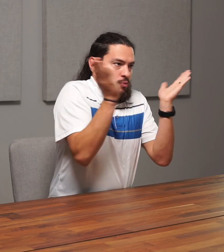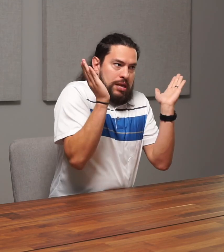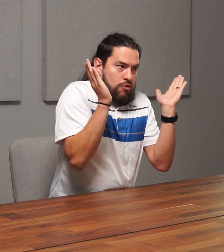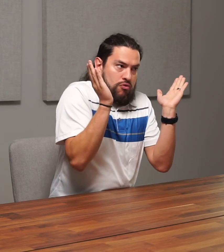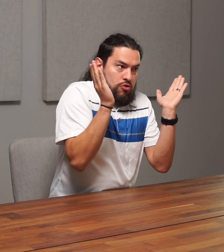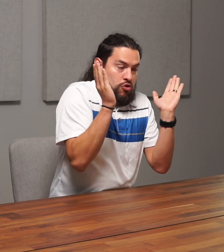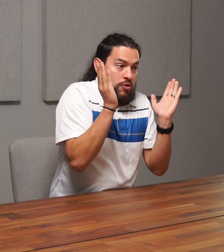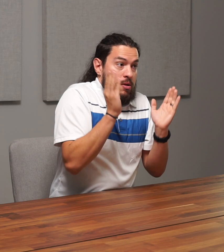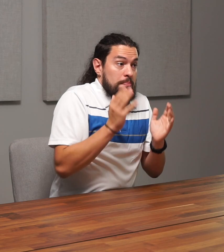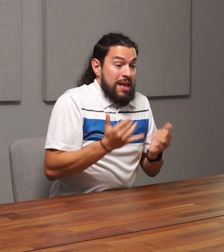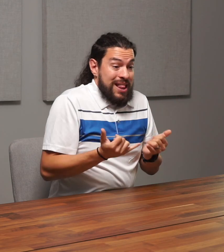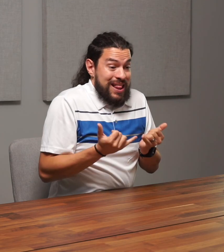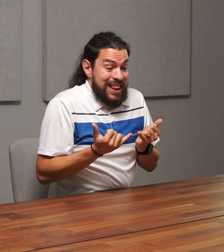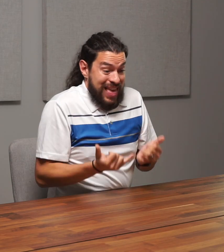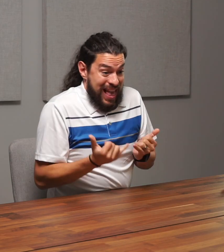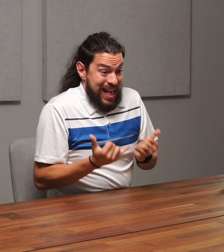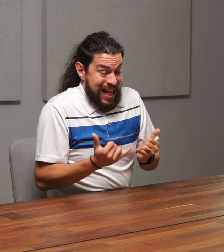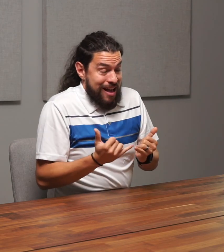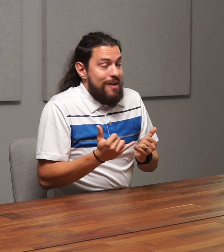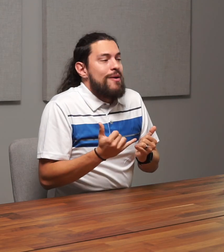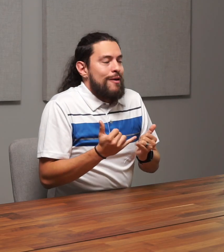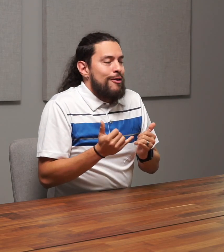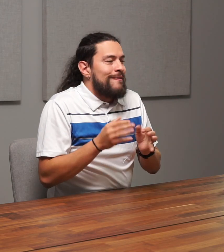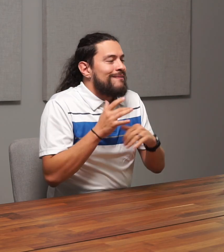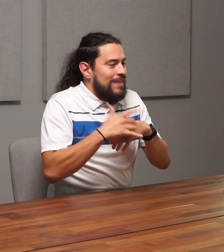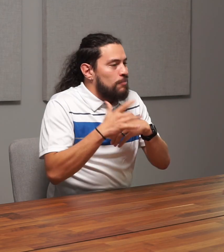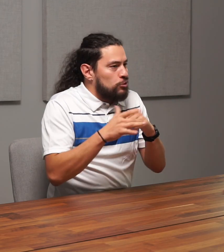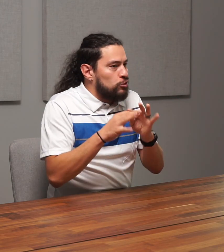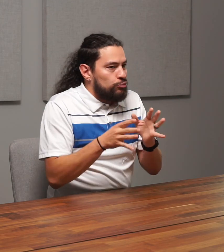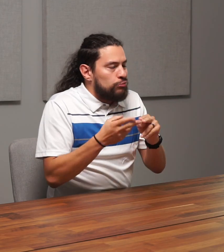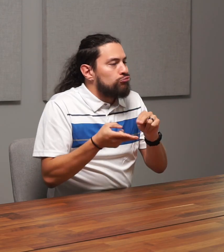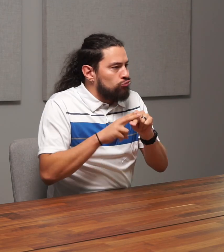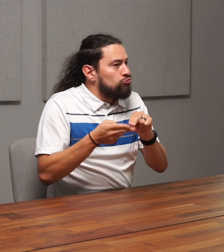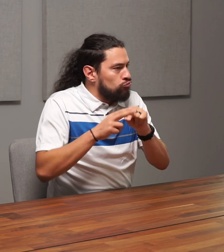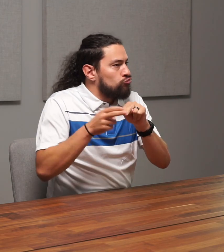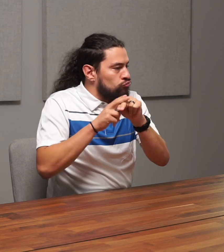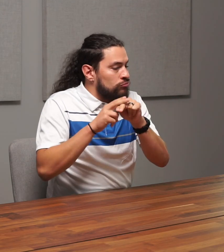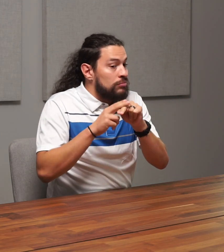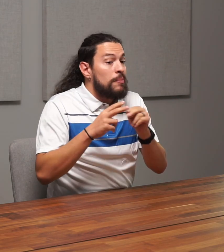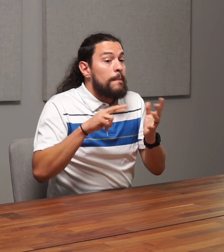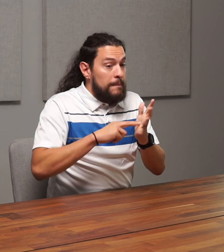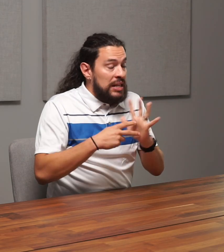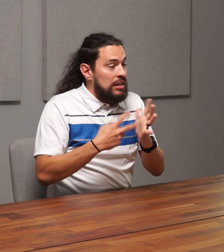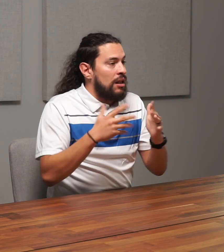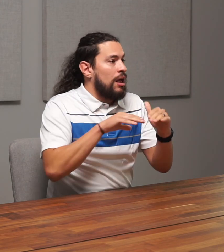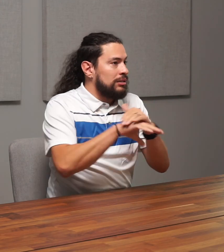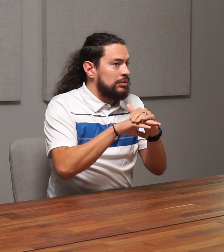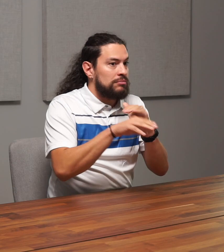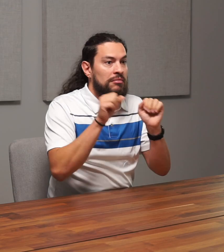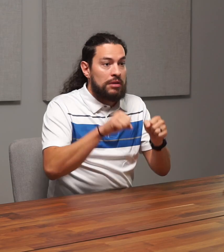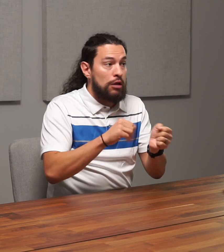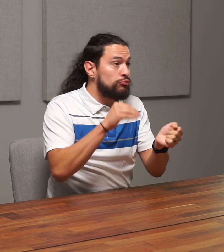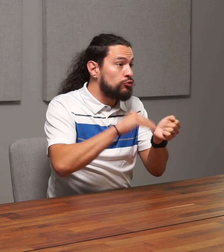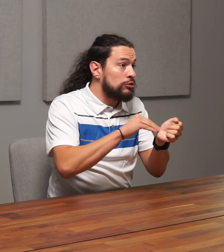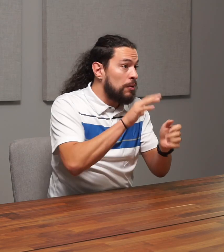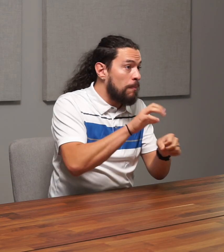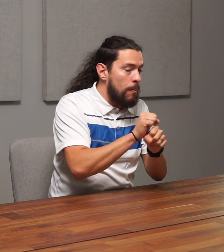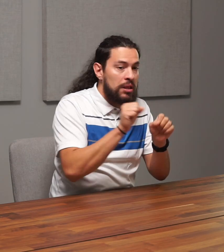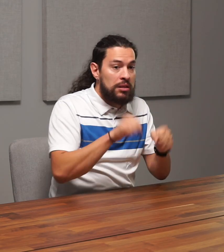to interpret for them out there and that is a part of coda that some people if you've watched the movie you'll see that that there was a lot of reliance for